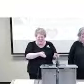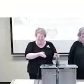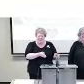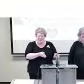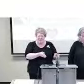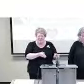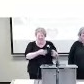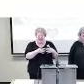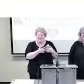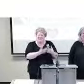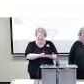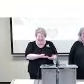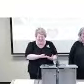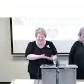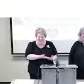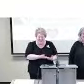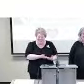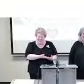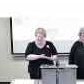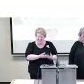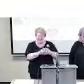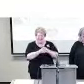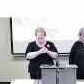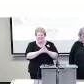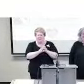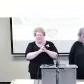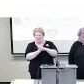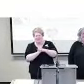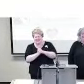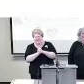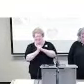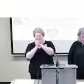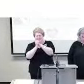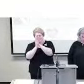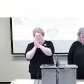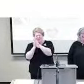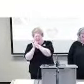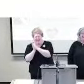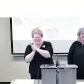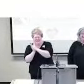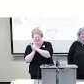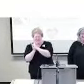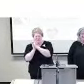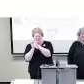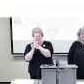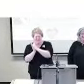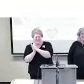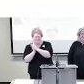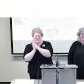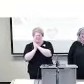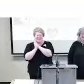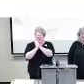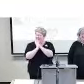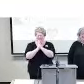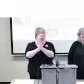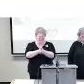to go to school i'm allowed to go to school so realizing of comparing is going to steal my